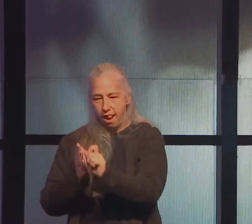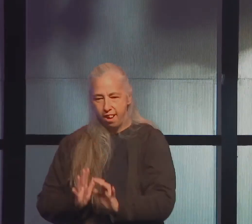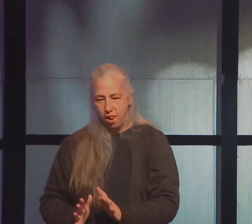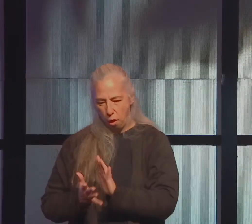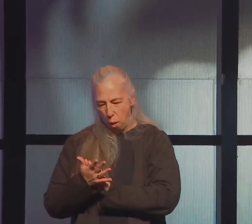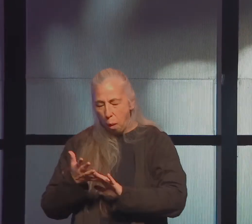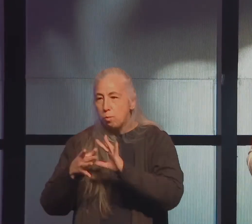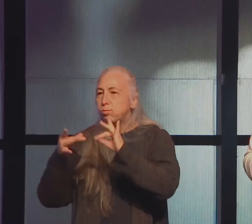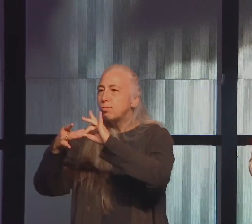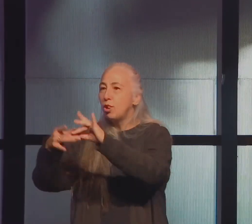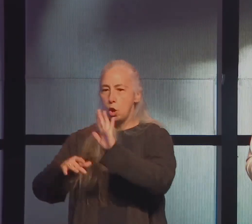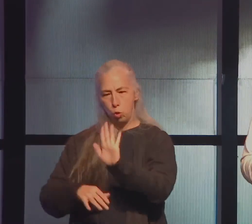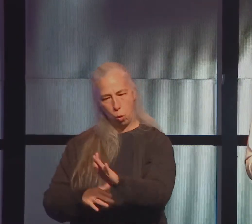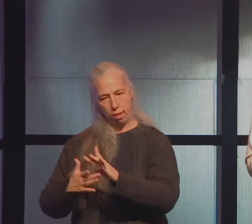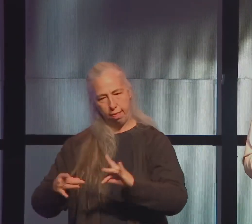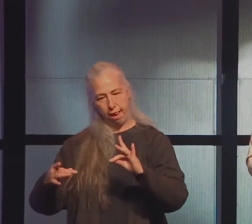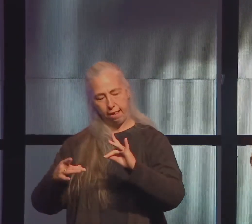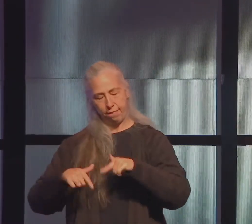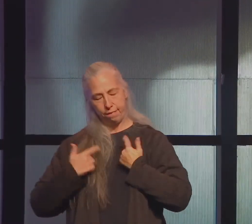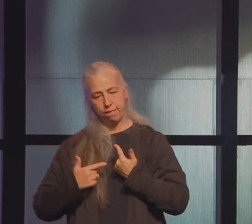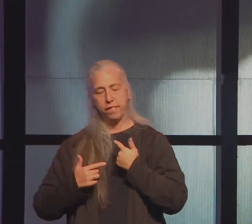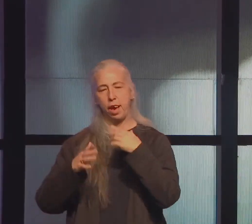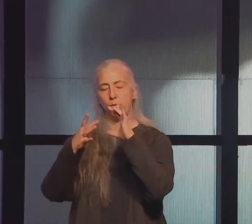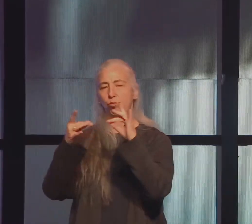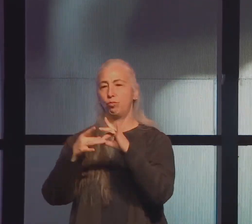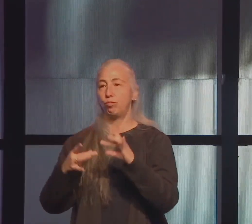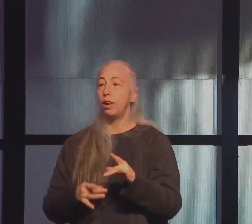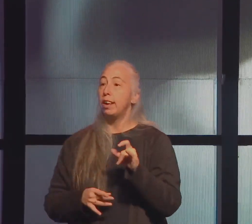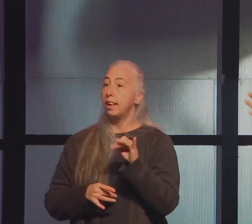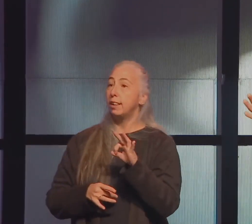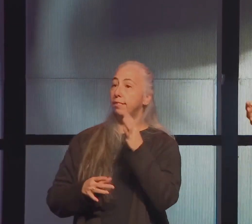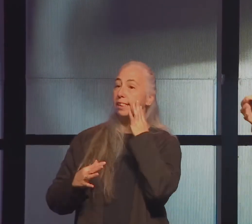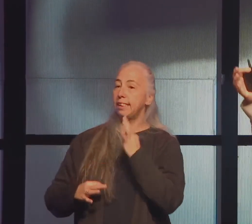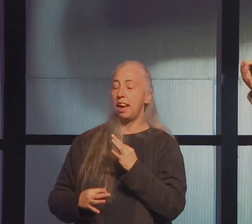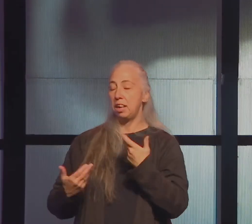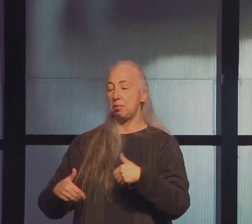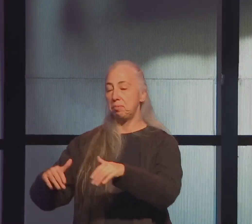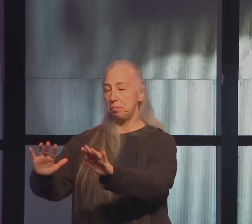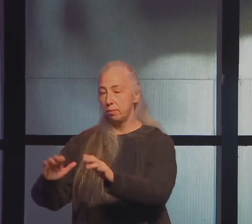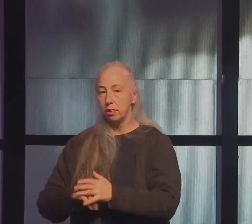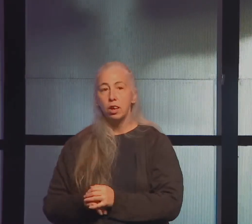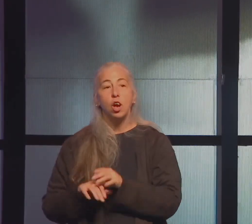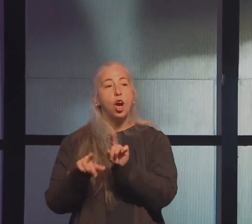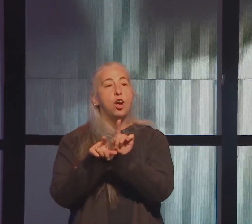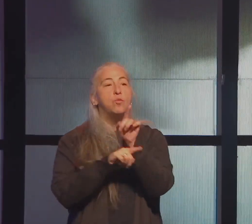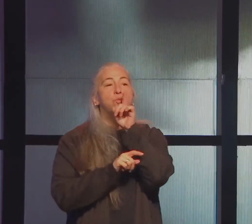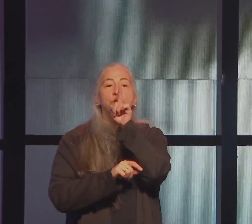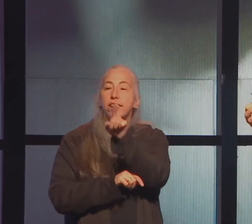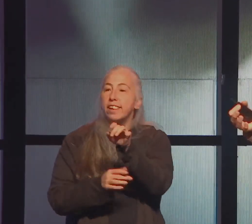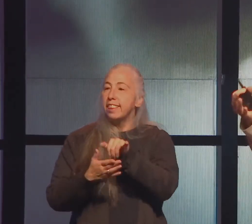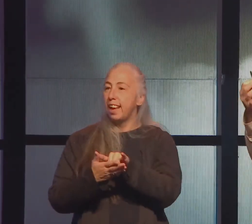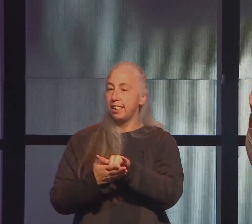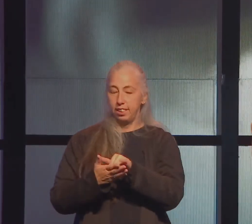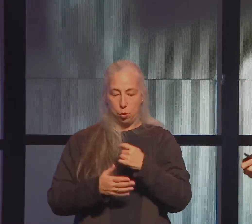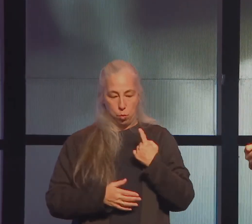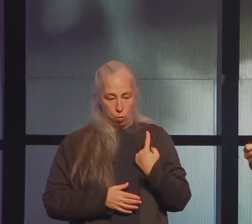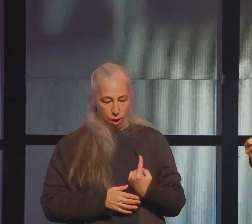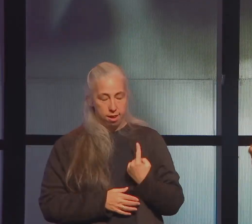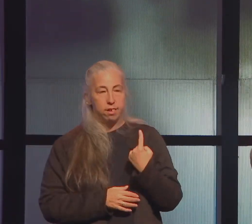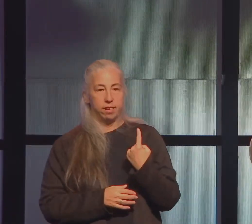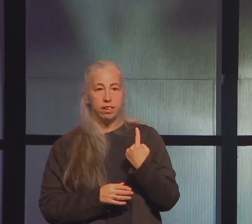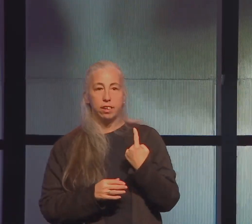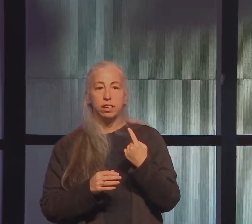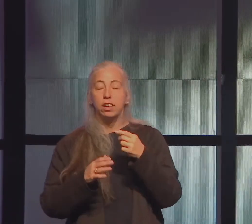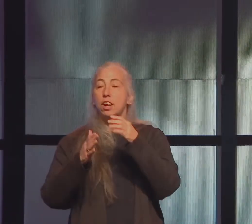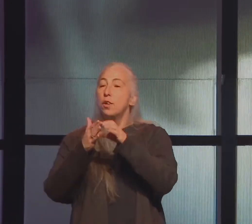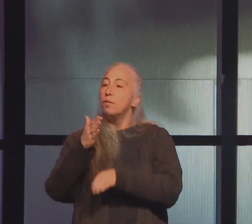fiction about our lives, about ourselves, if we will let them. And it all goes back to our anchor verse, kind of the one verse out of our scriptures that